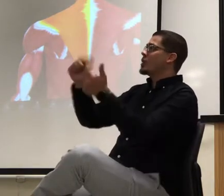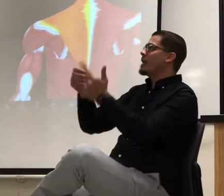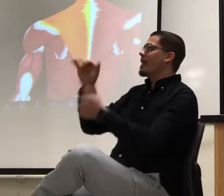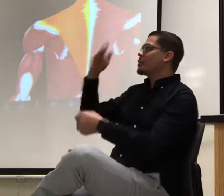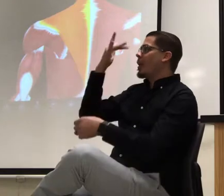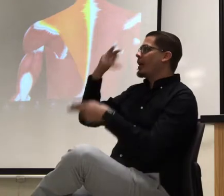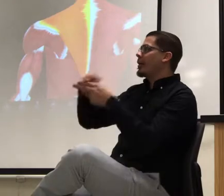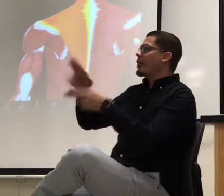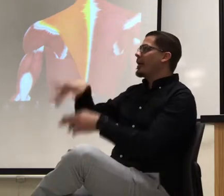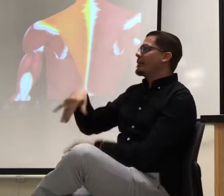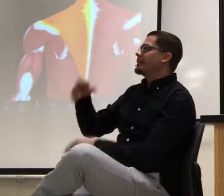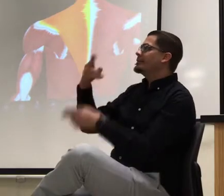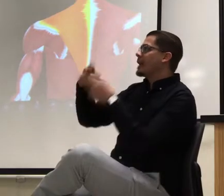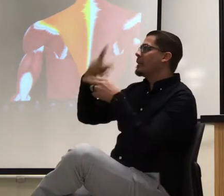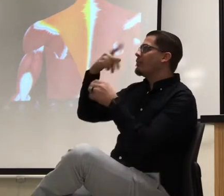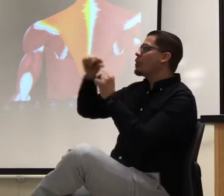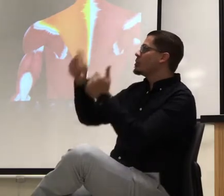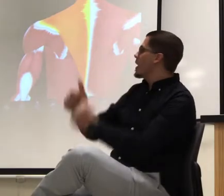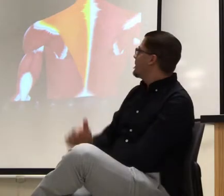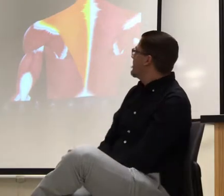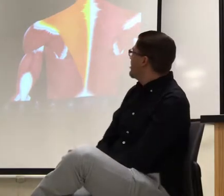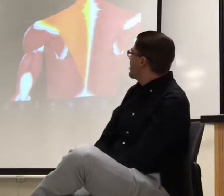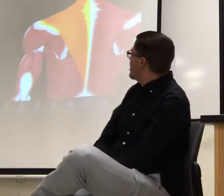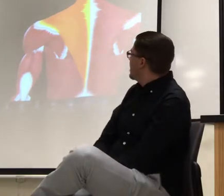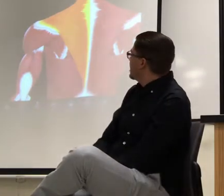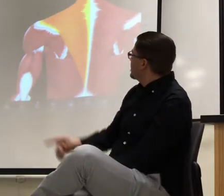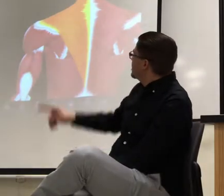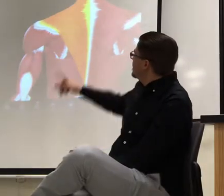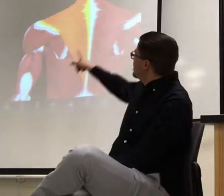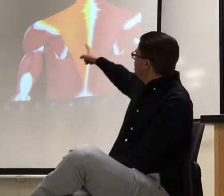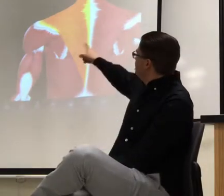So this muscle is named for its shape.